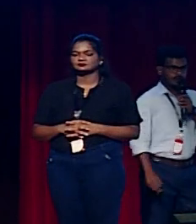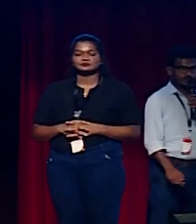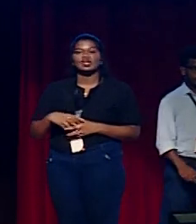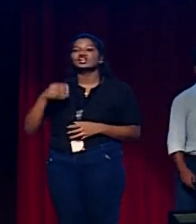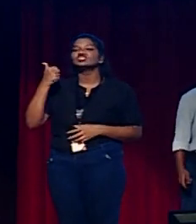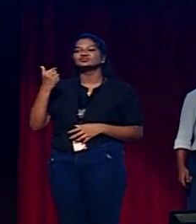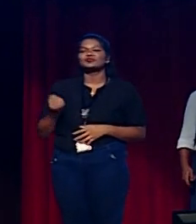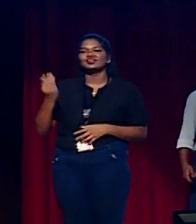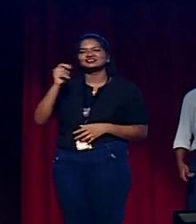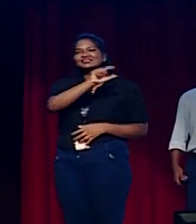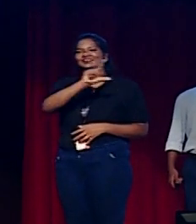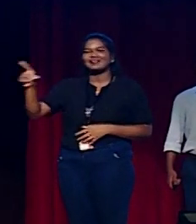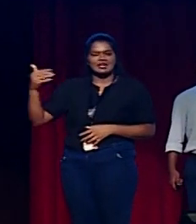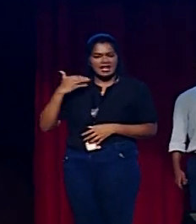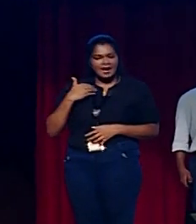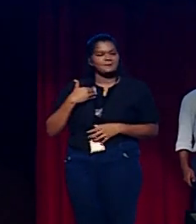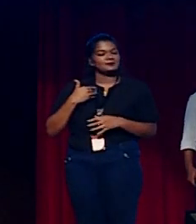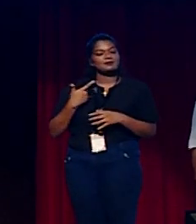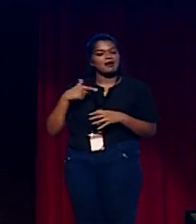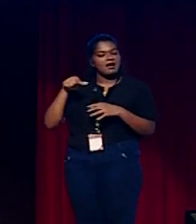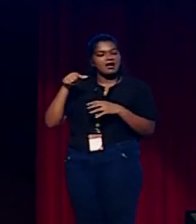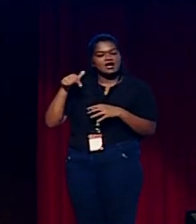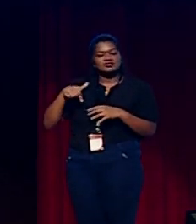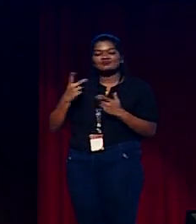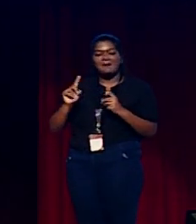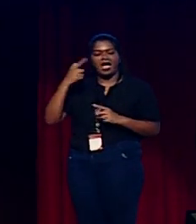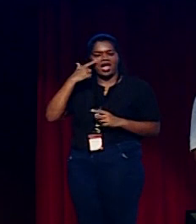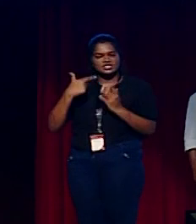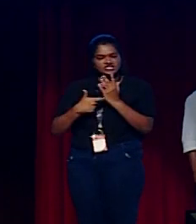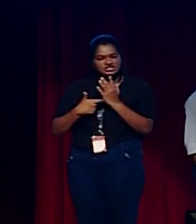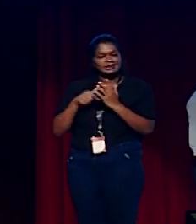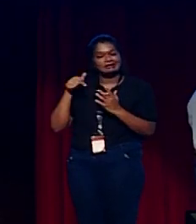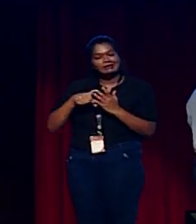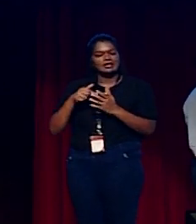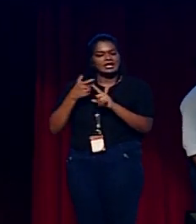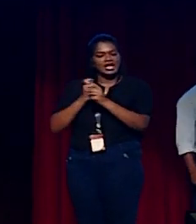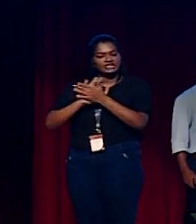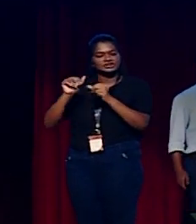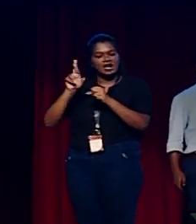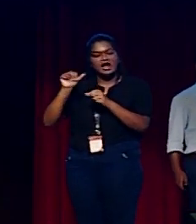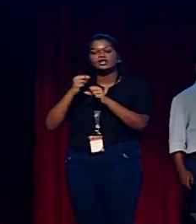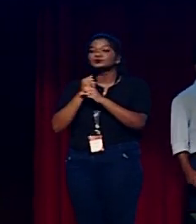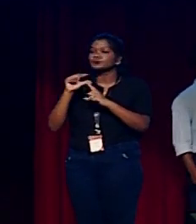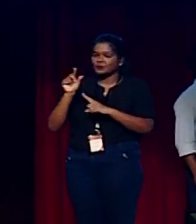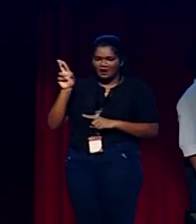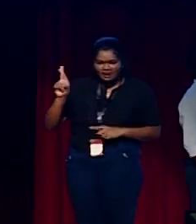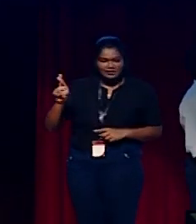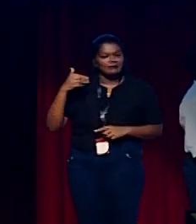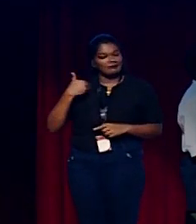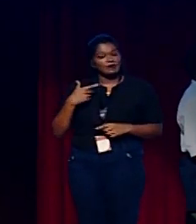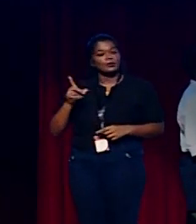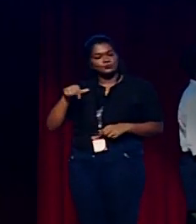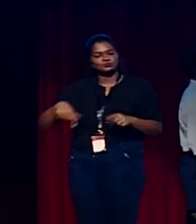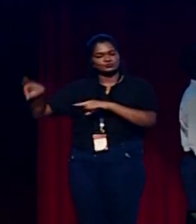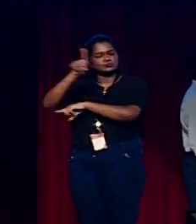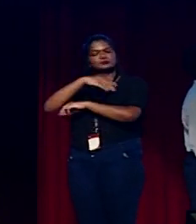Very good morning to everyone. I am Tutandamma from IIT Kharagpur, research scholars under the supervision of Professor Devashish Samanta. So today I am